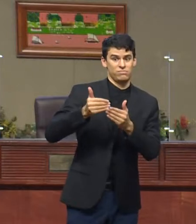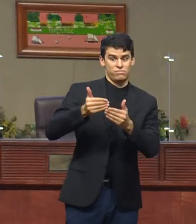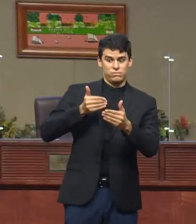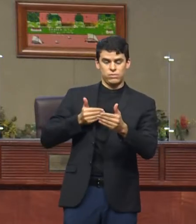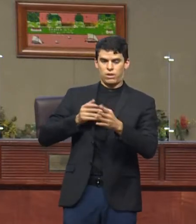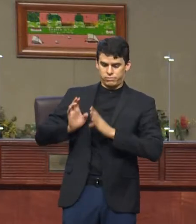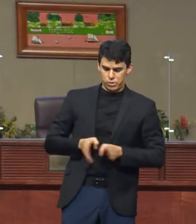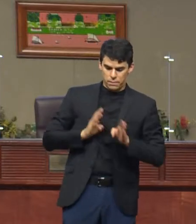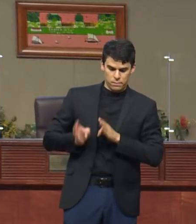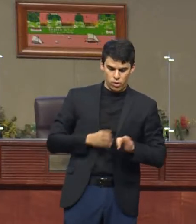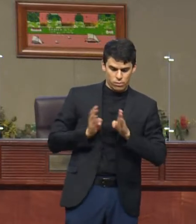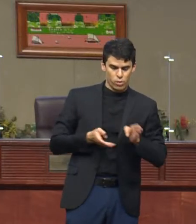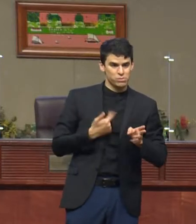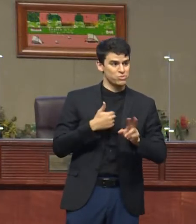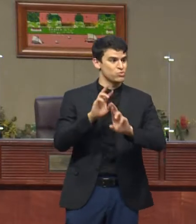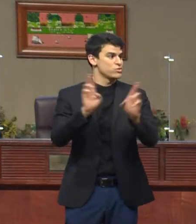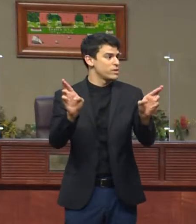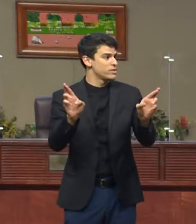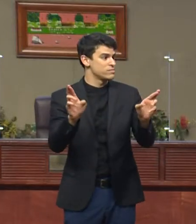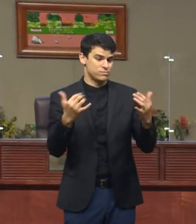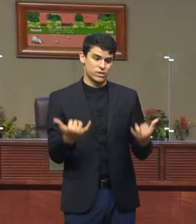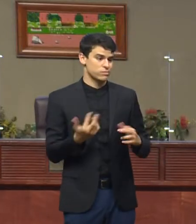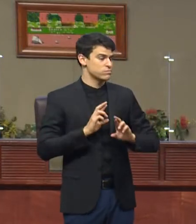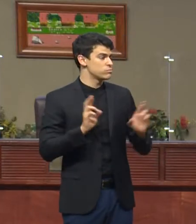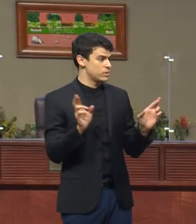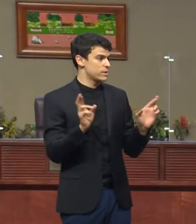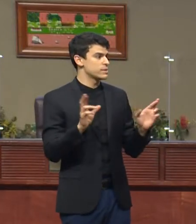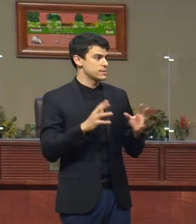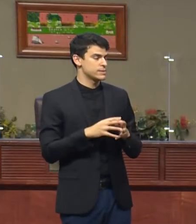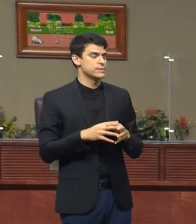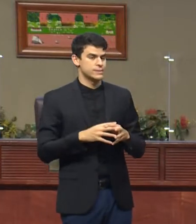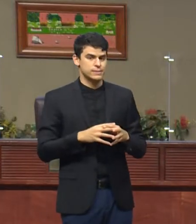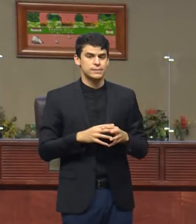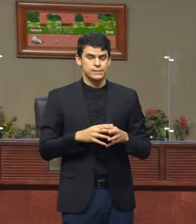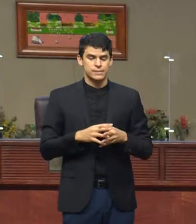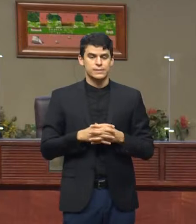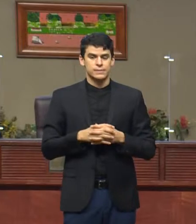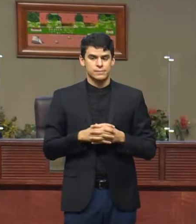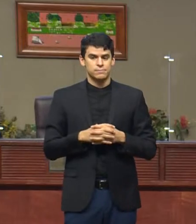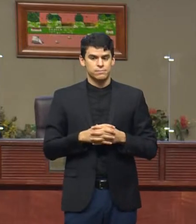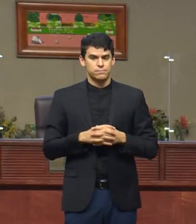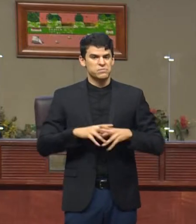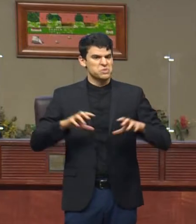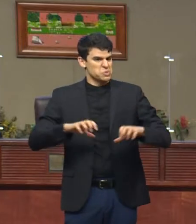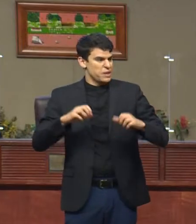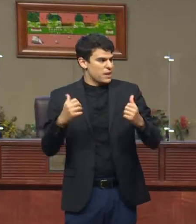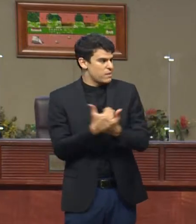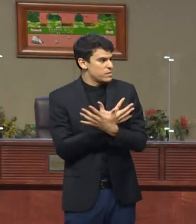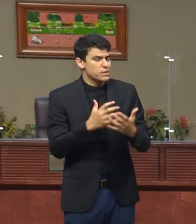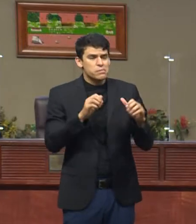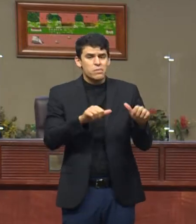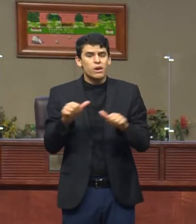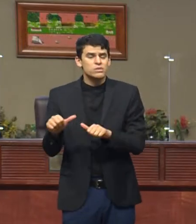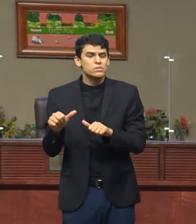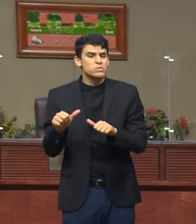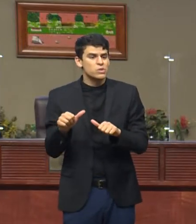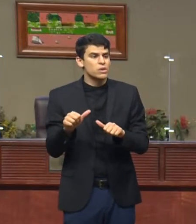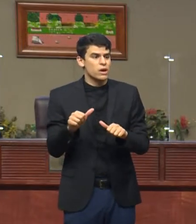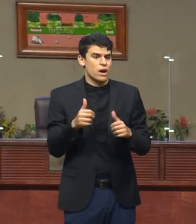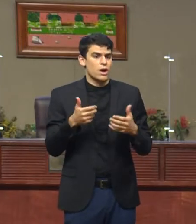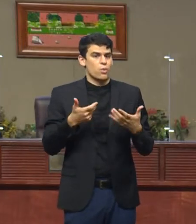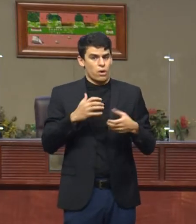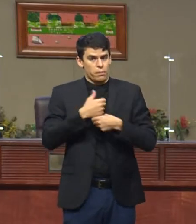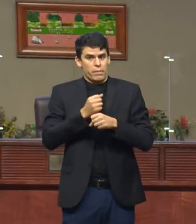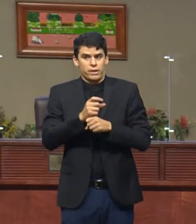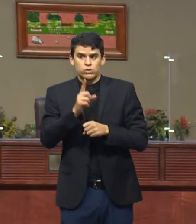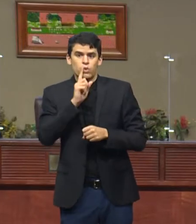for that. So we're ready to go. We're doing what we have to do to be able to expand and not hurt ourselves in the process. So